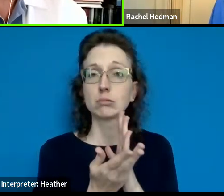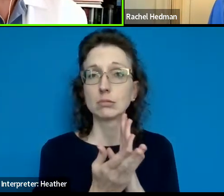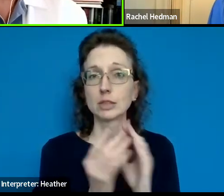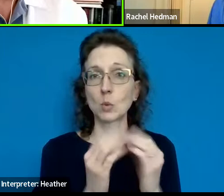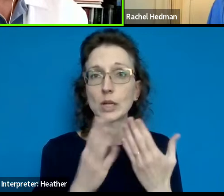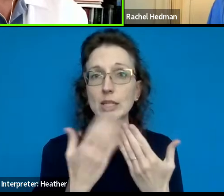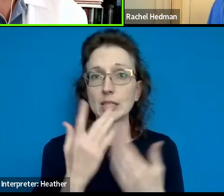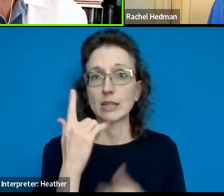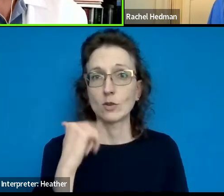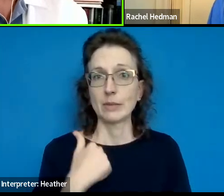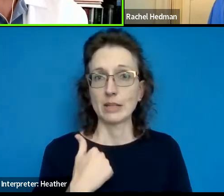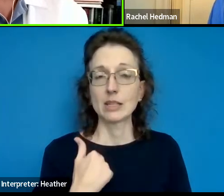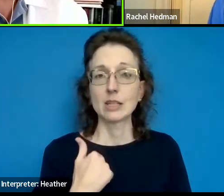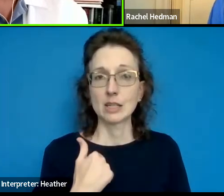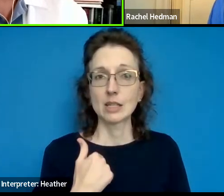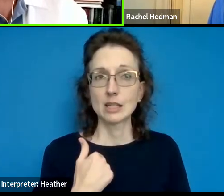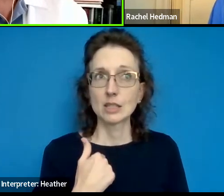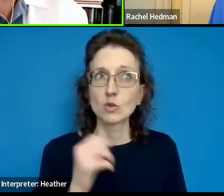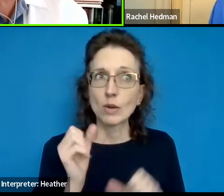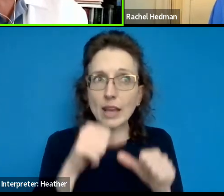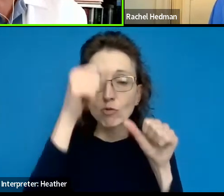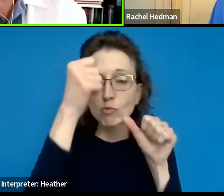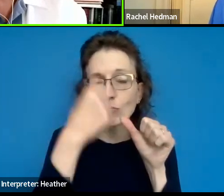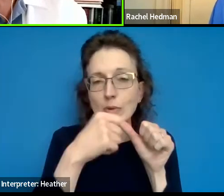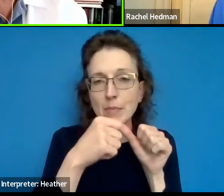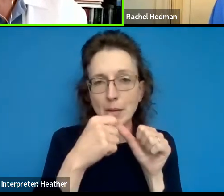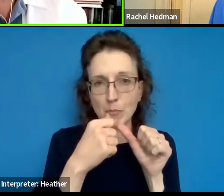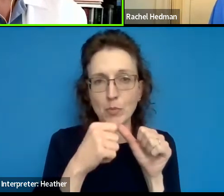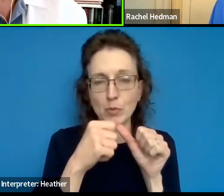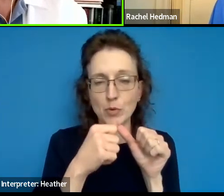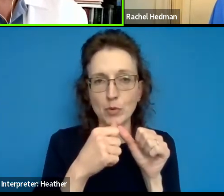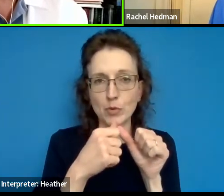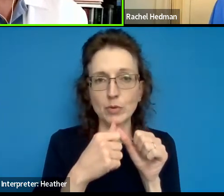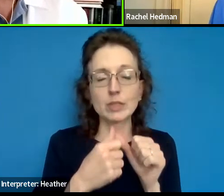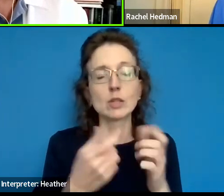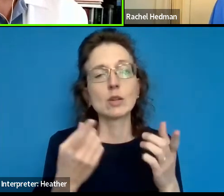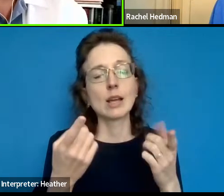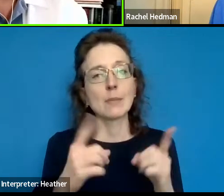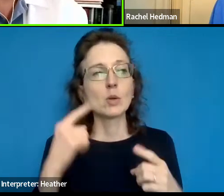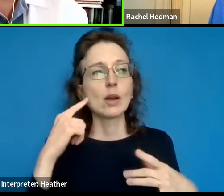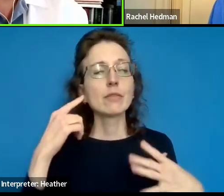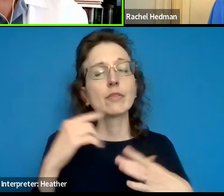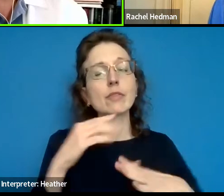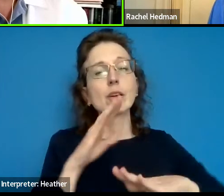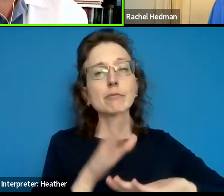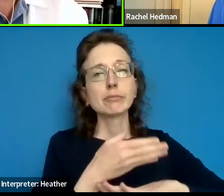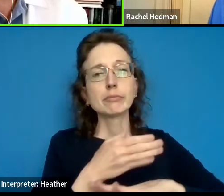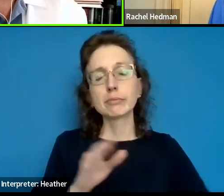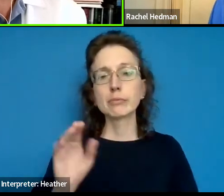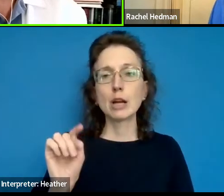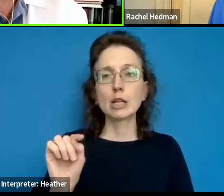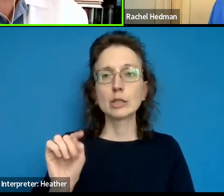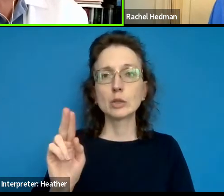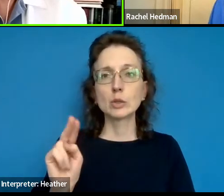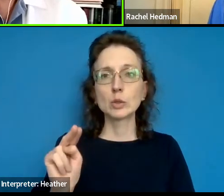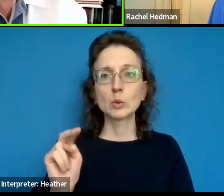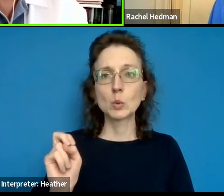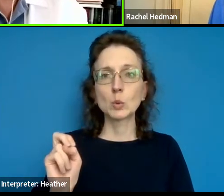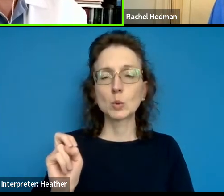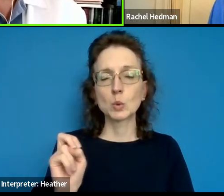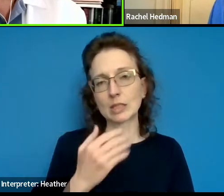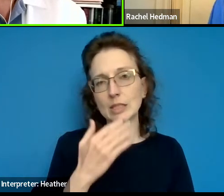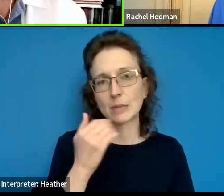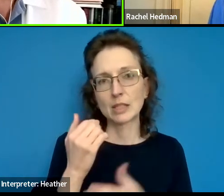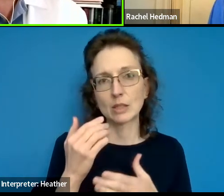because it's easier to remember it that way. And then once you get the tune and so forth, that's the best way. And it's